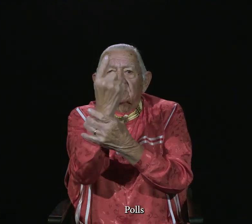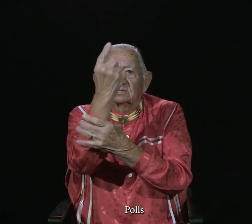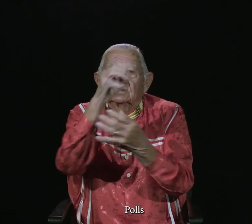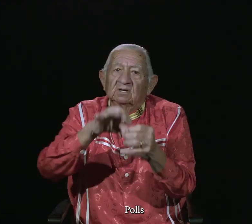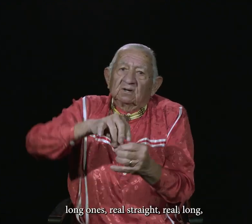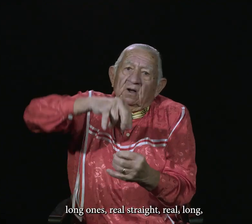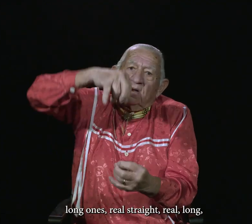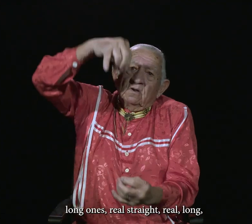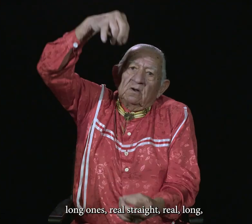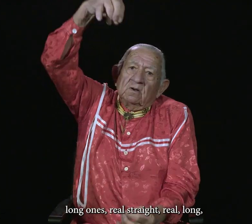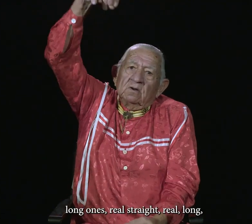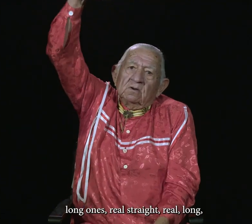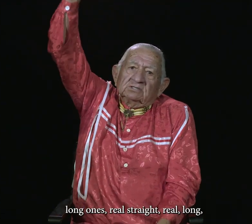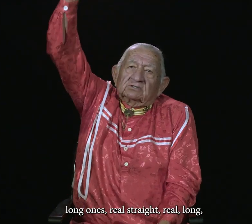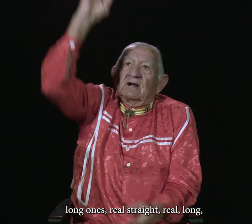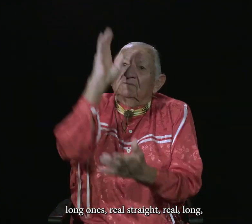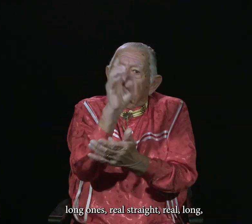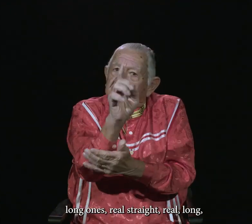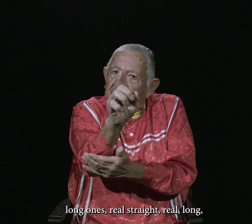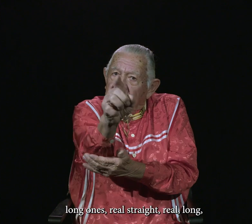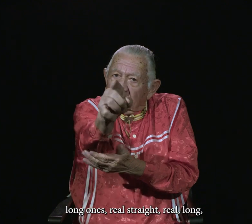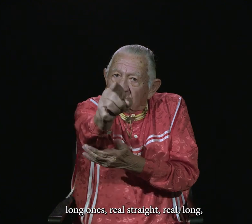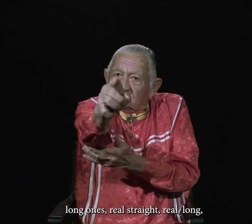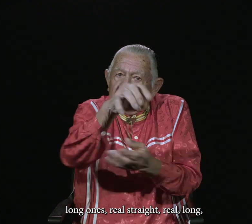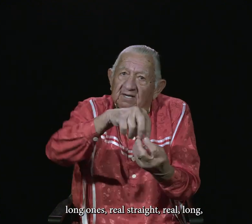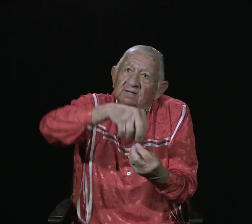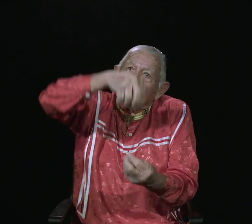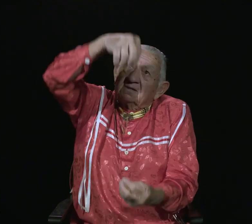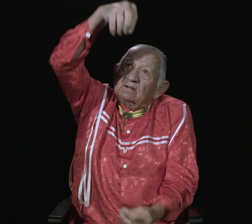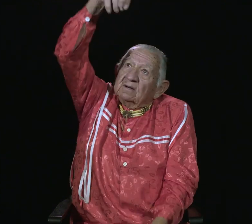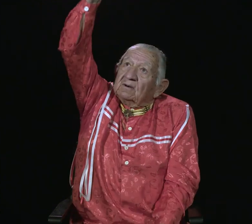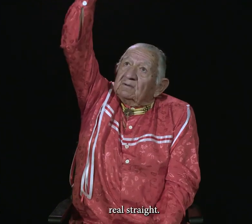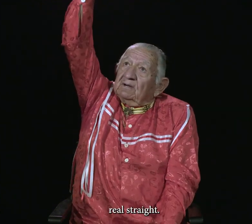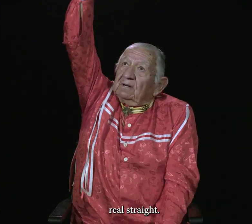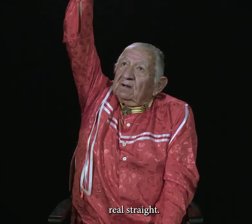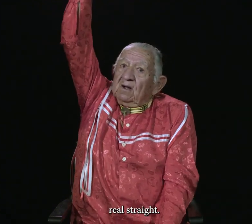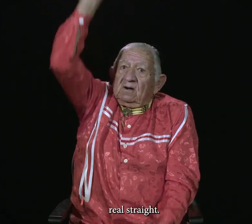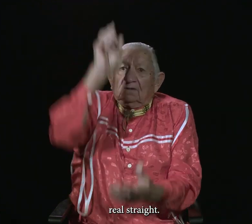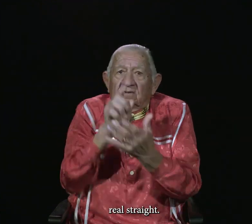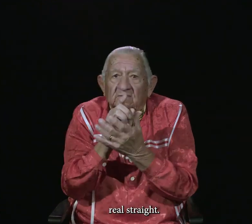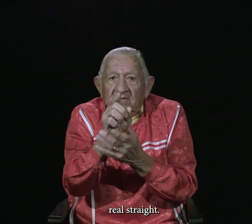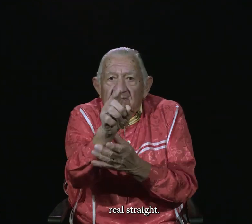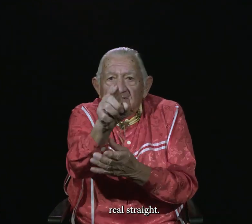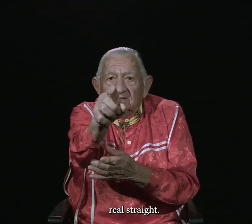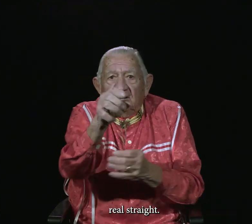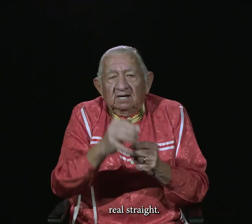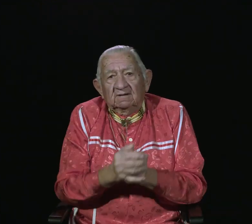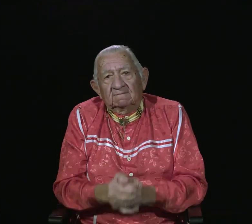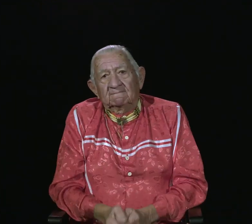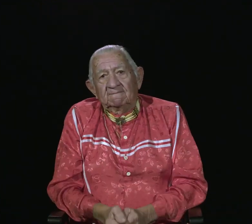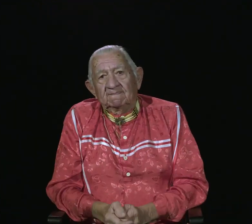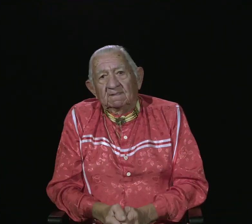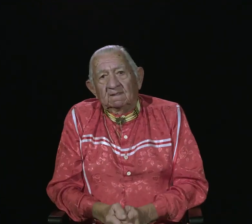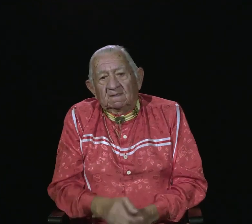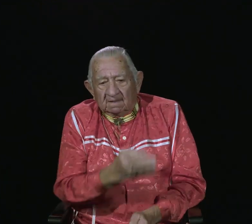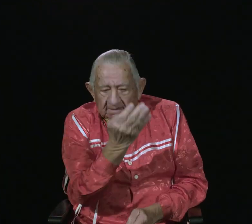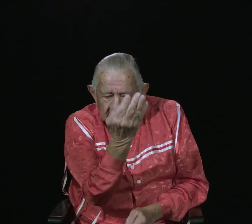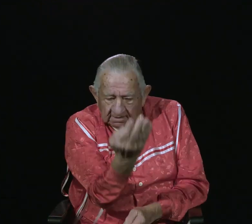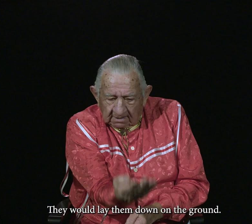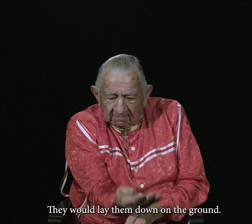poles, long, straight ones, real straight, real long, real straight. They would